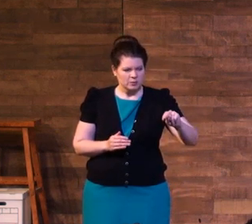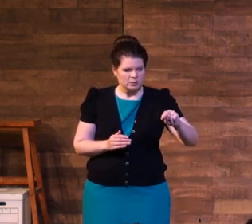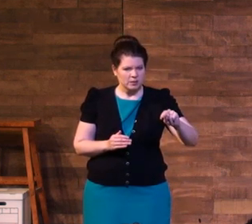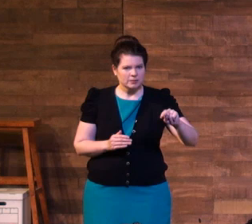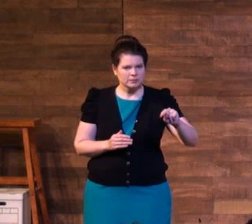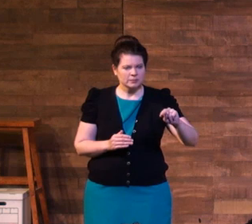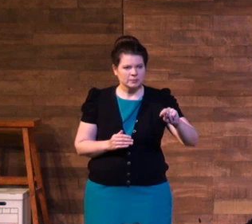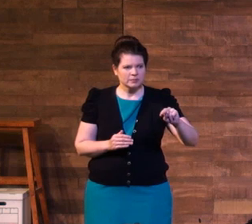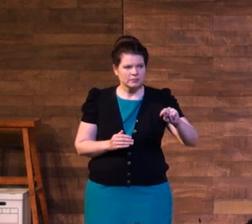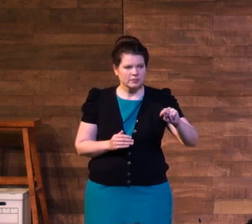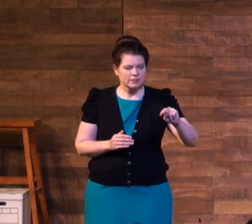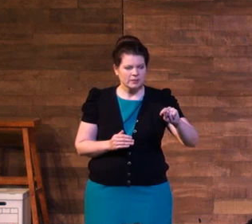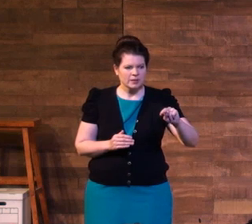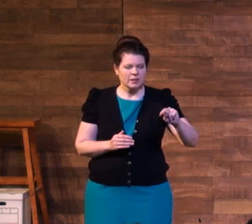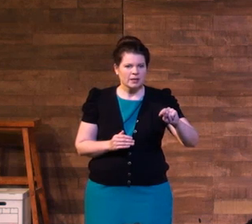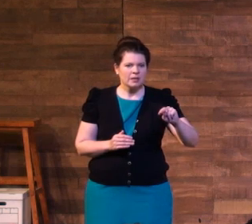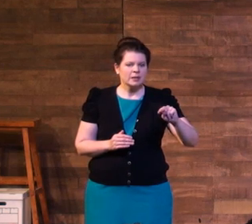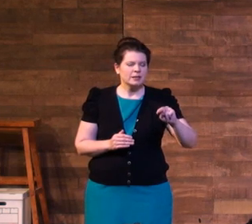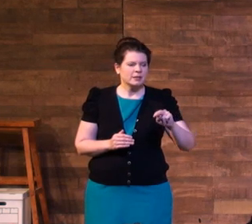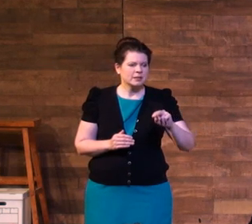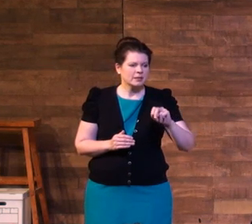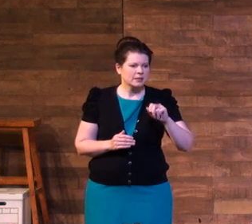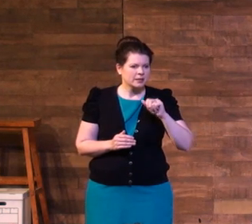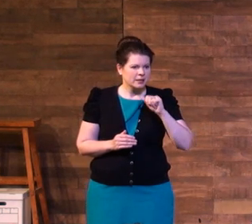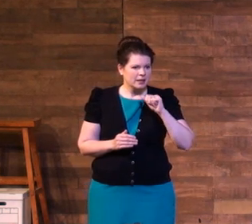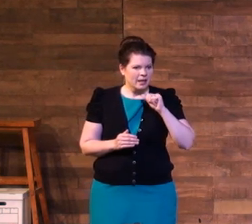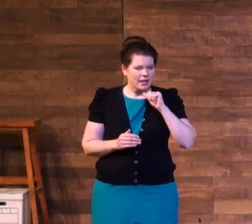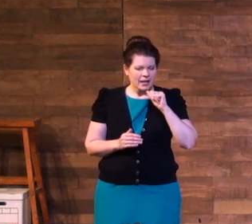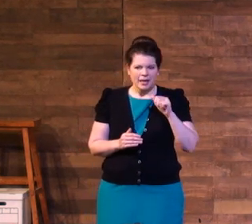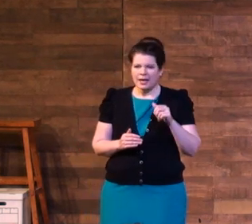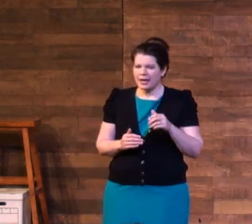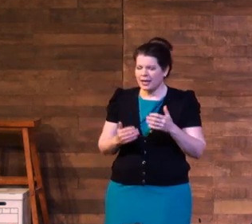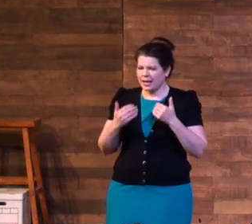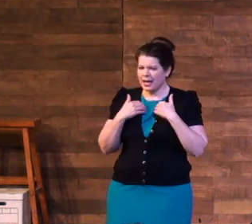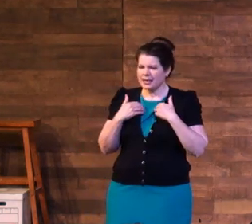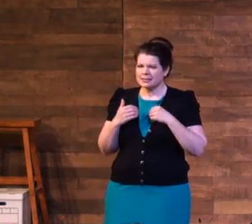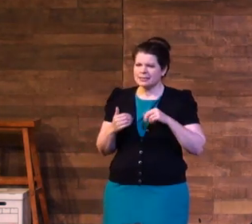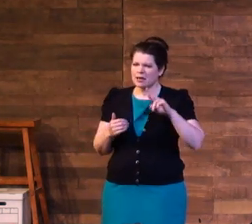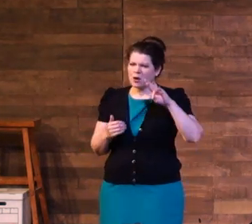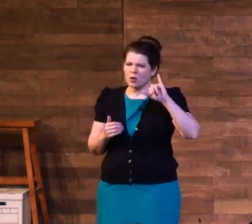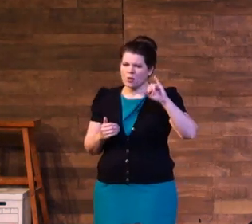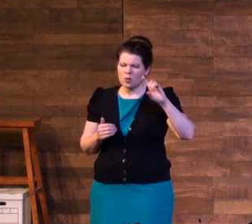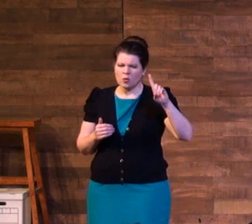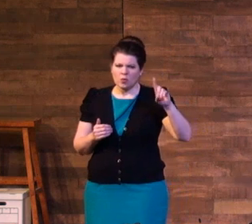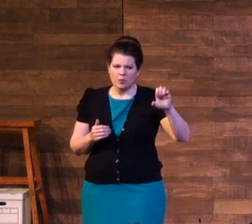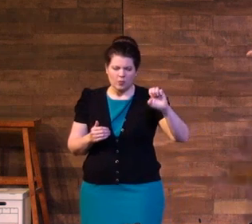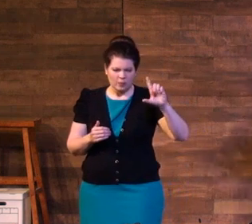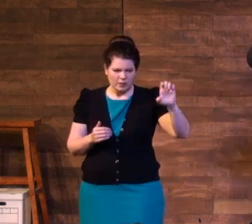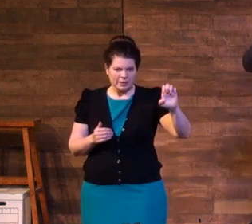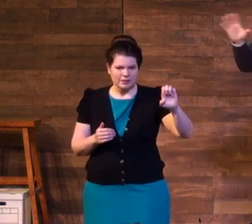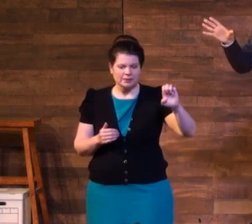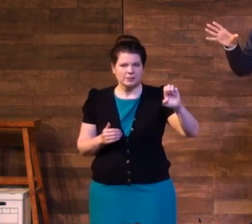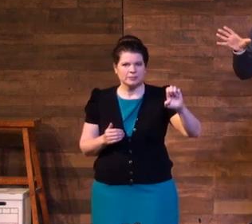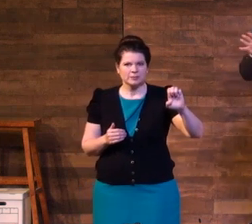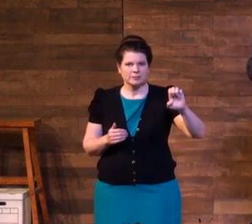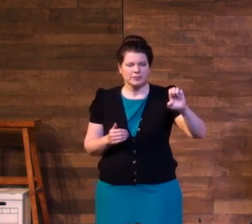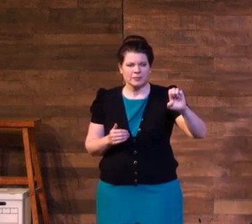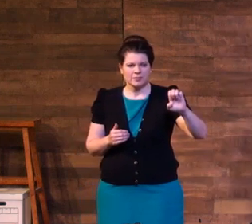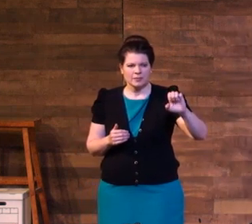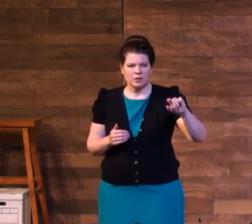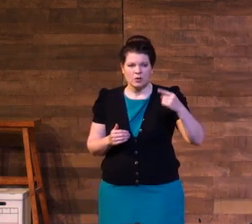that he doesn't want his wedding party to solve while he's going to get married to a Philistine woman, the first one, not